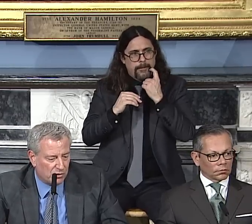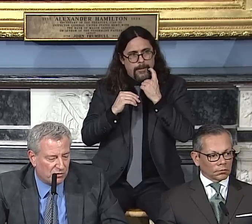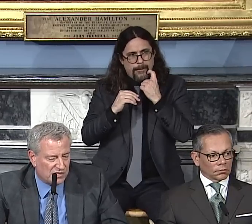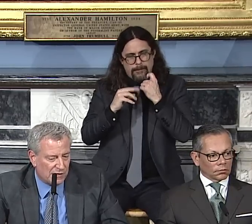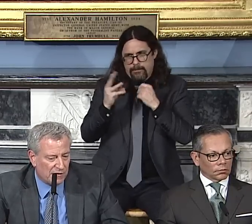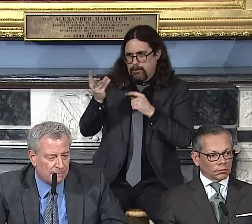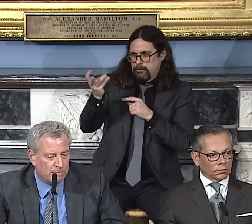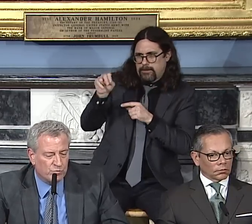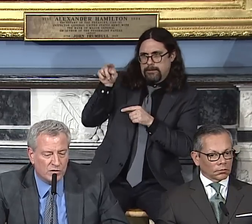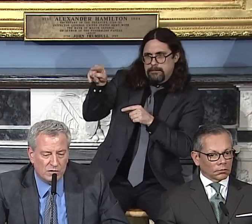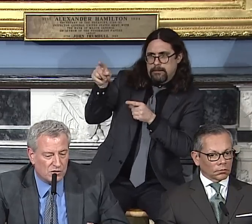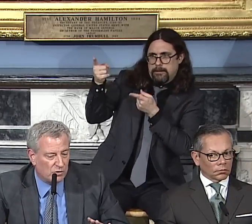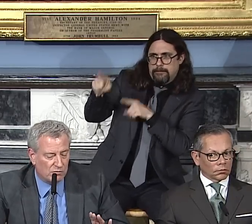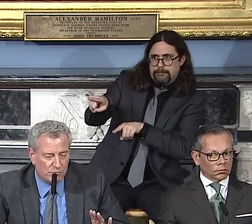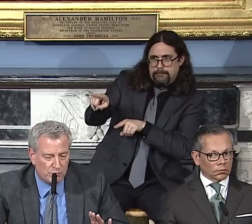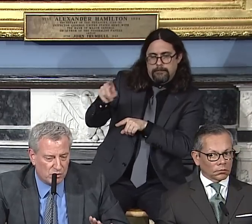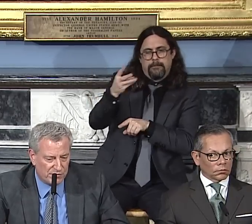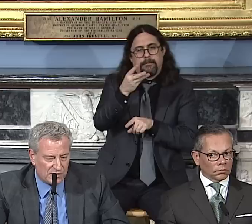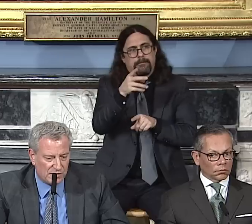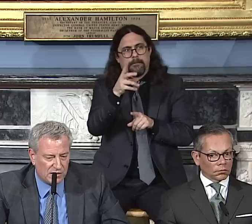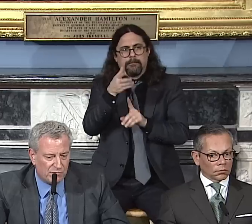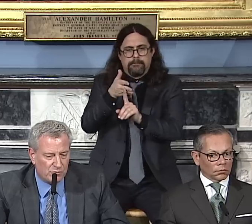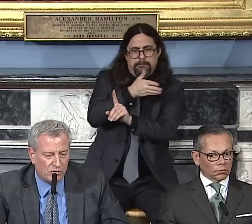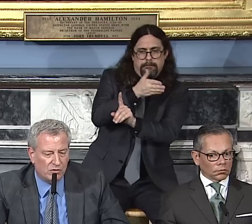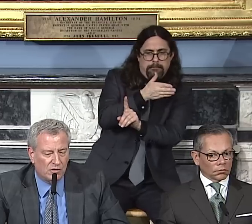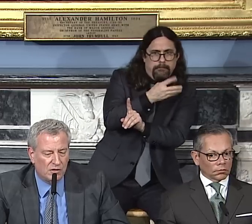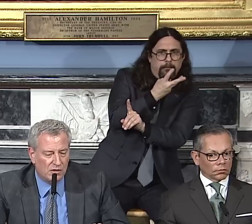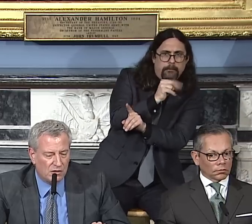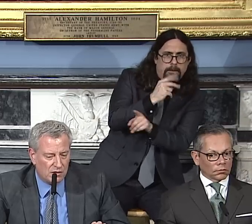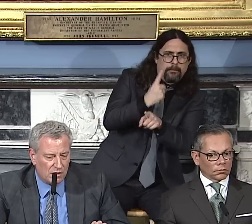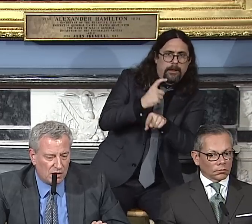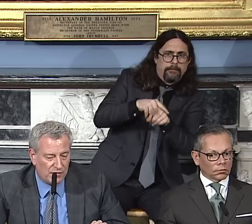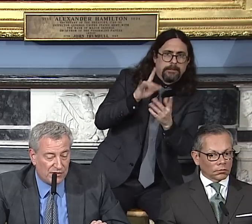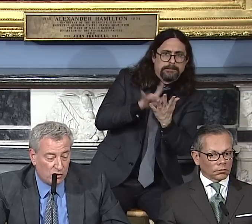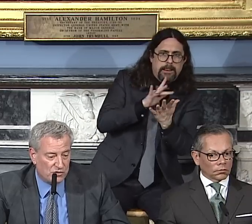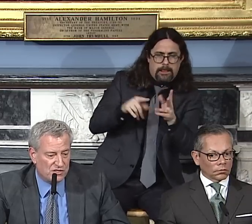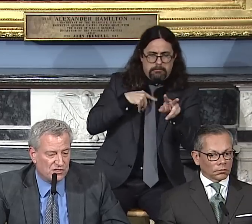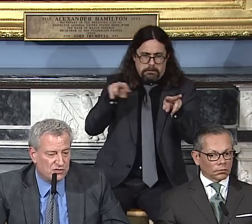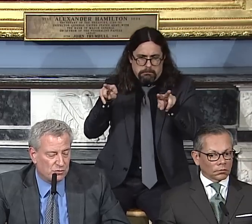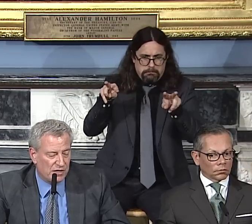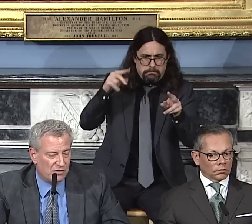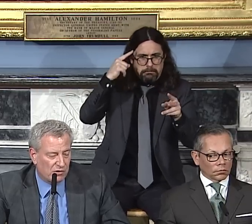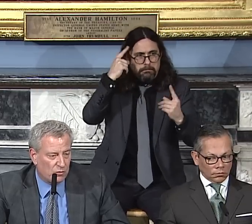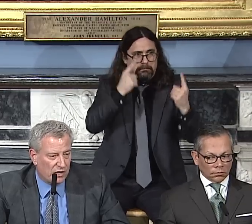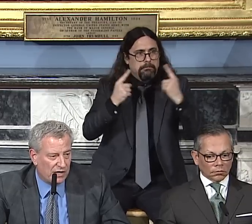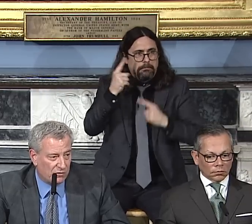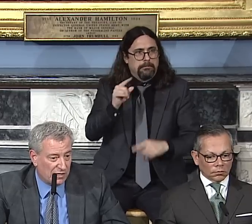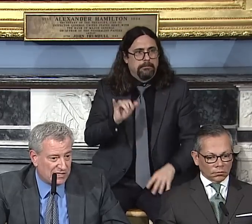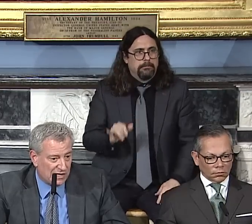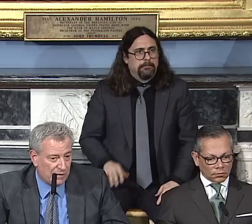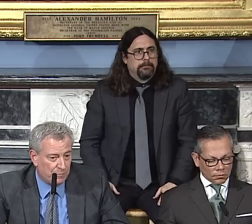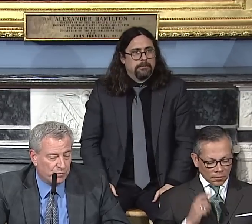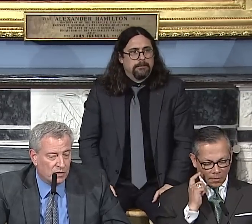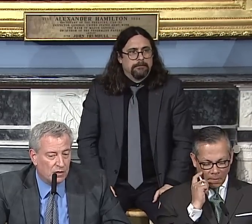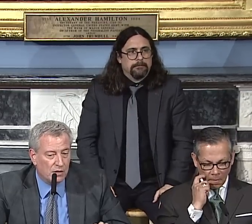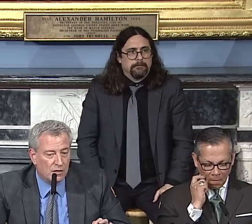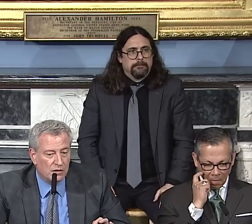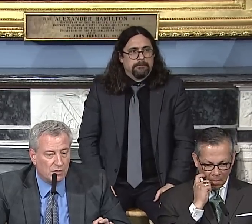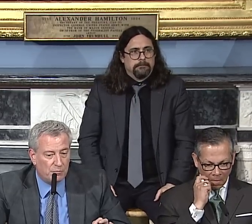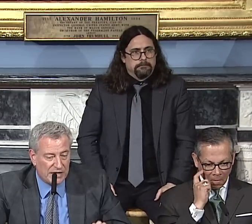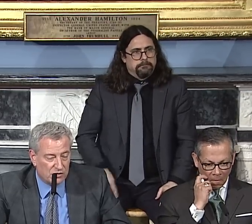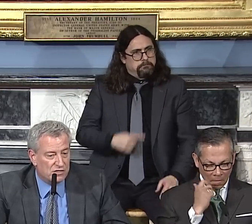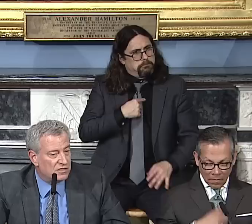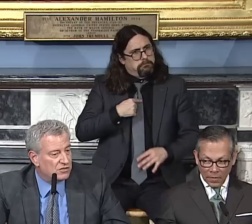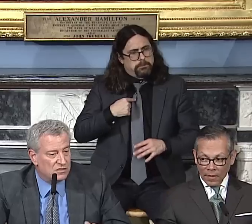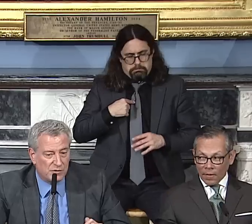in an appropriate timeline. So we're perfectly comfortable that those decisions were made the right way in the right time.